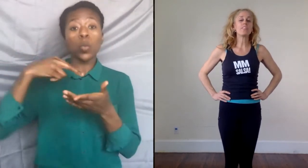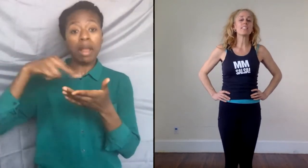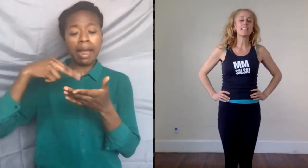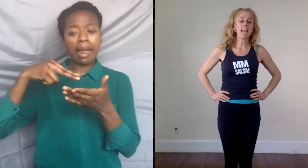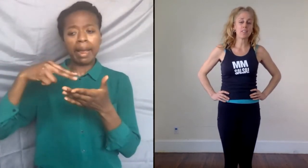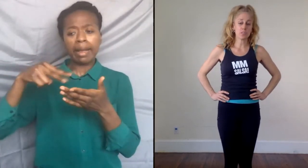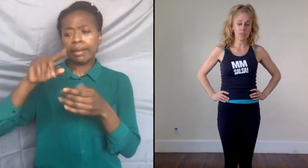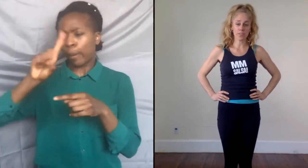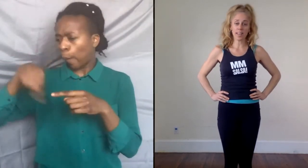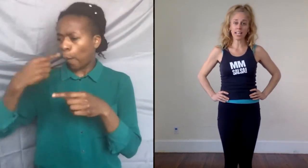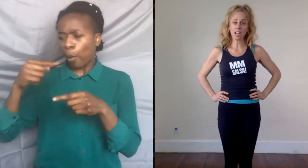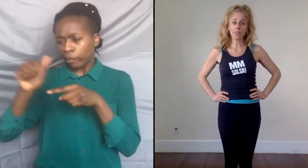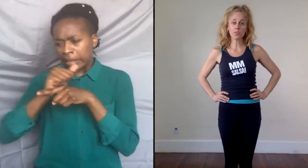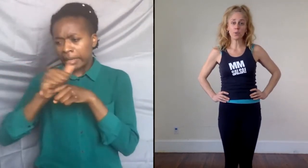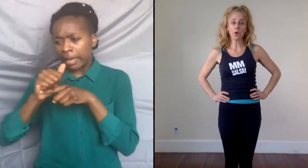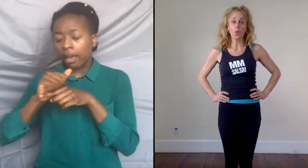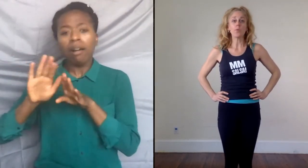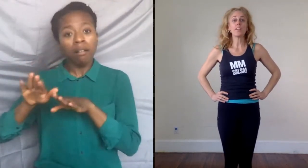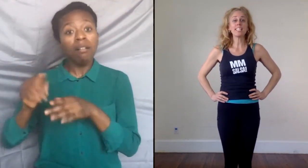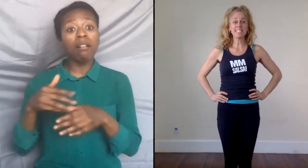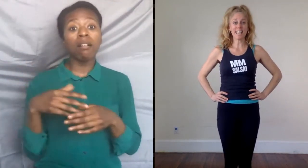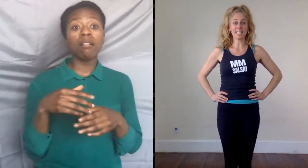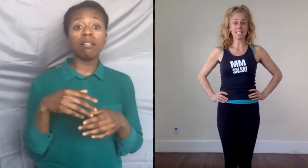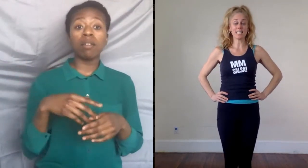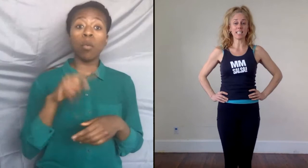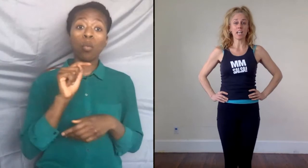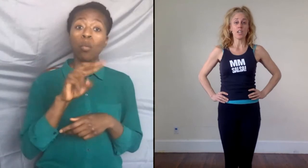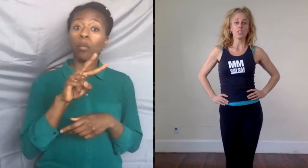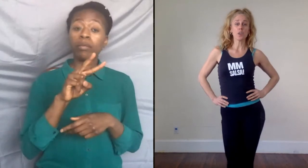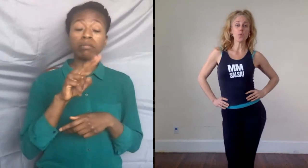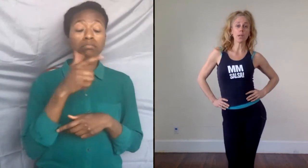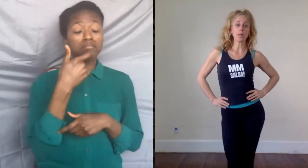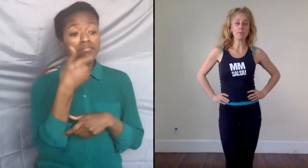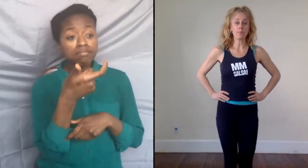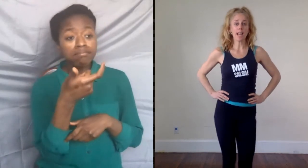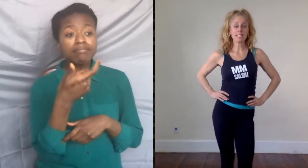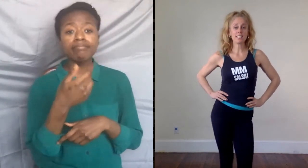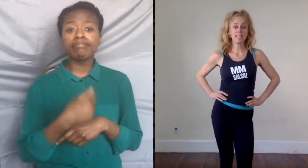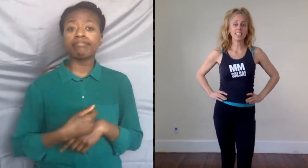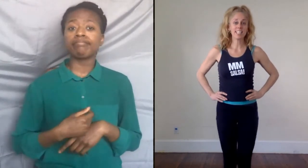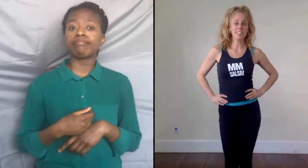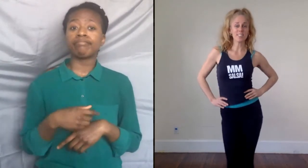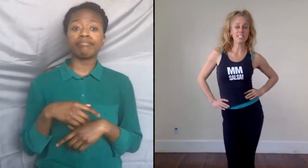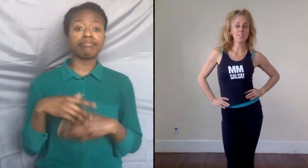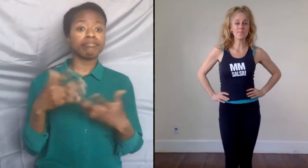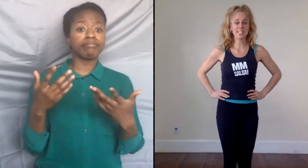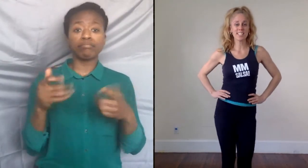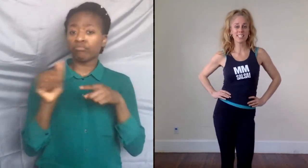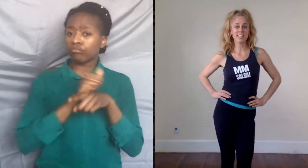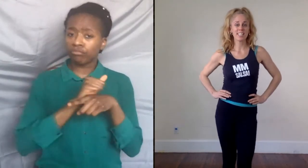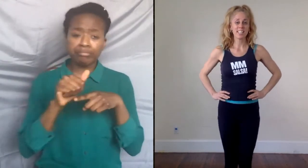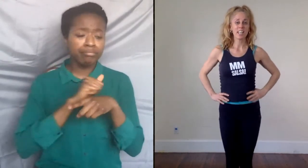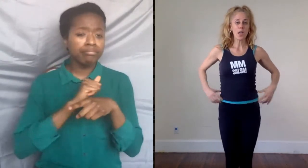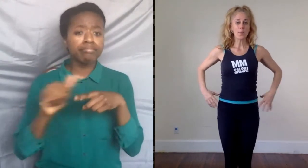so it feels natural, fun, and comfortable when we're inside dancing. So we're going to be practicing those hips,